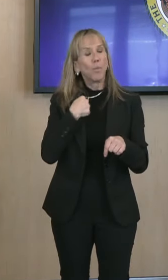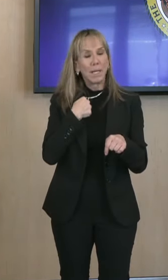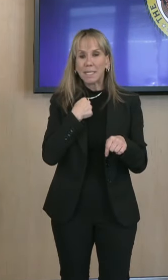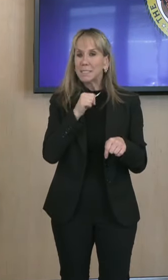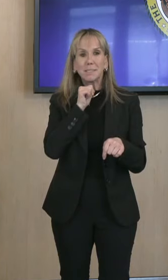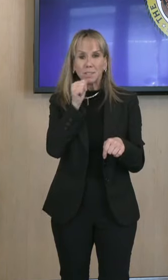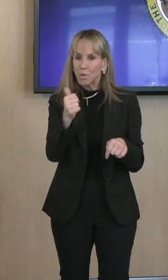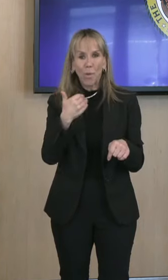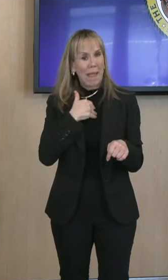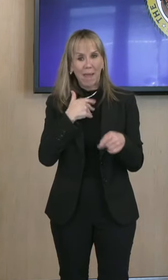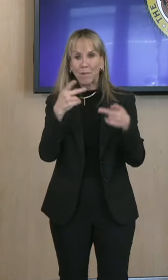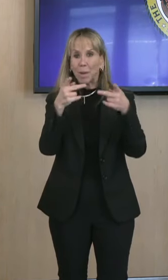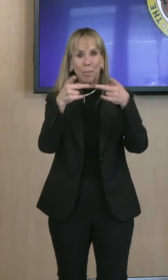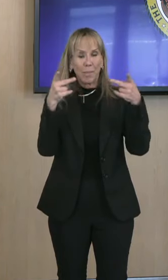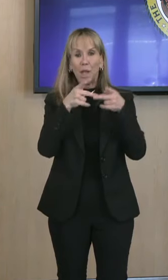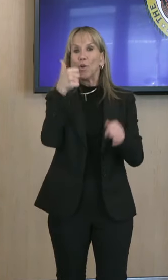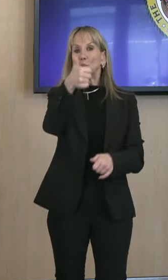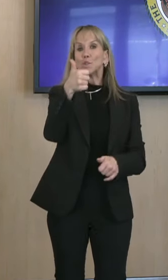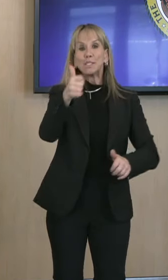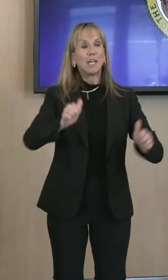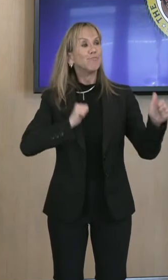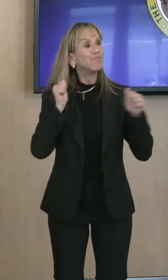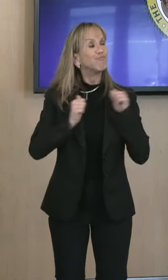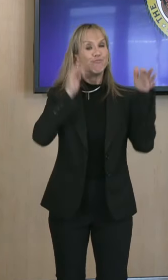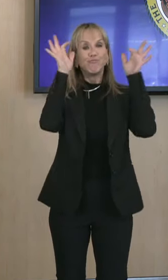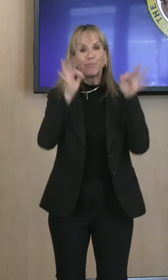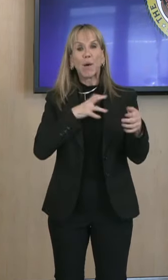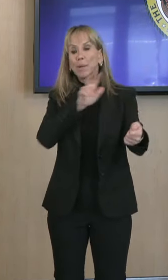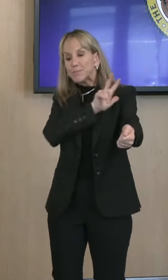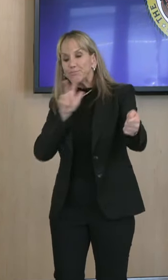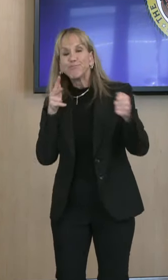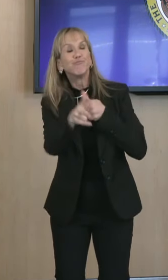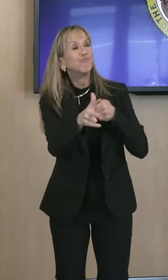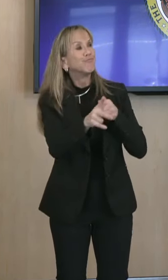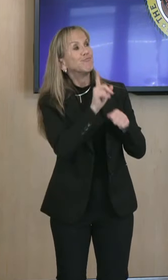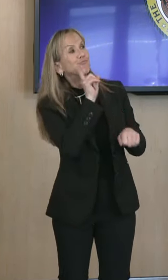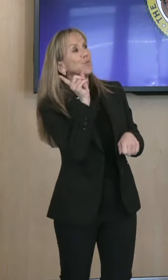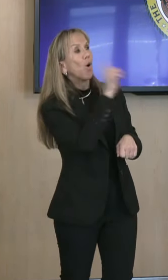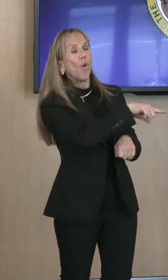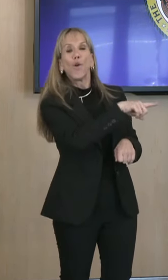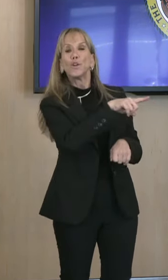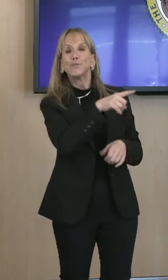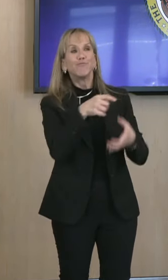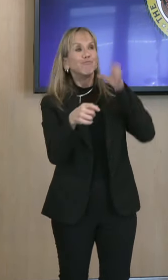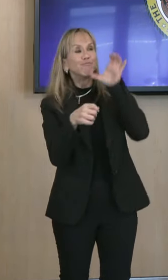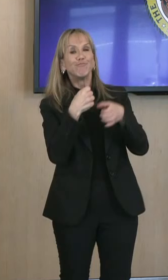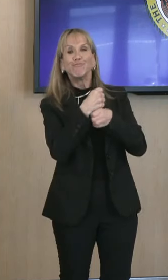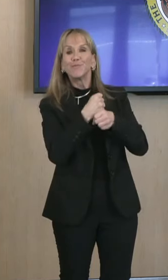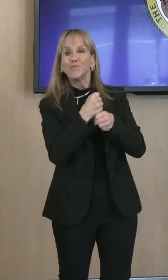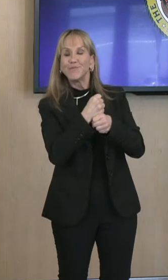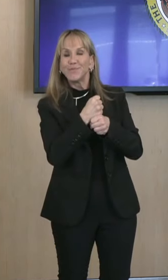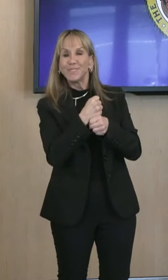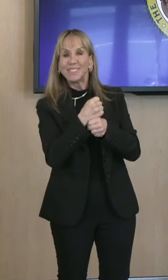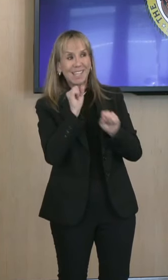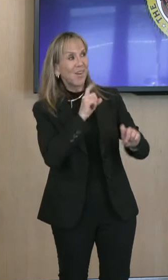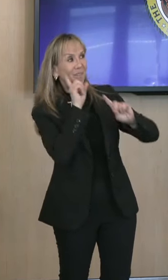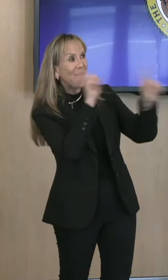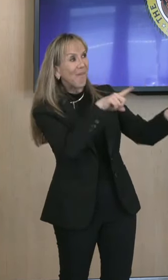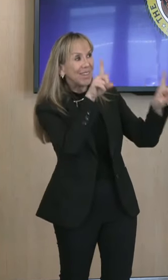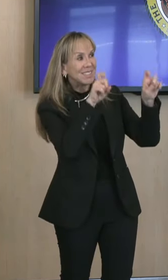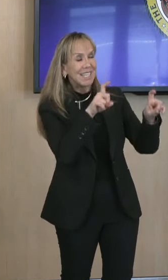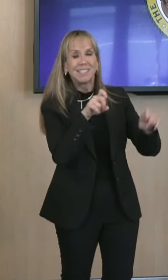where you can just drive up on your own and obtain a test like you're ordering a latte. That is just not an